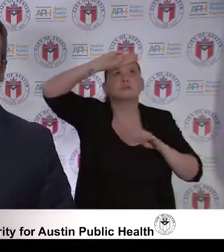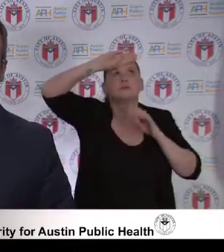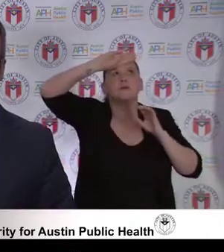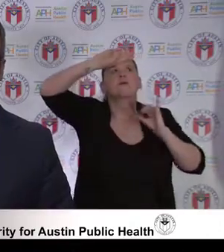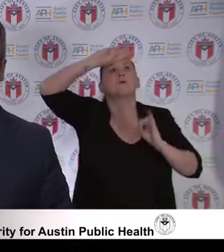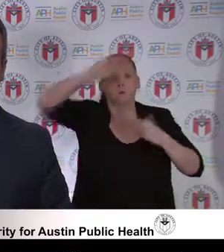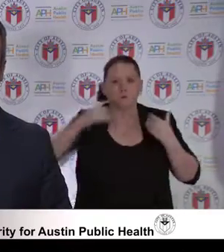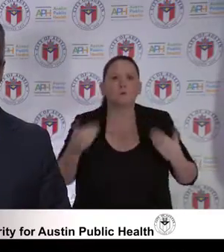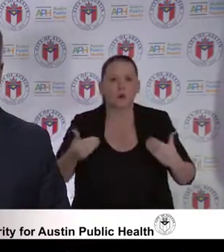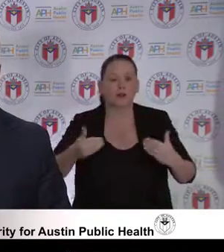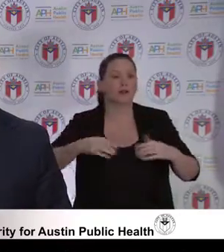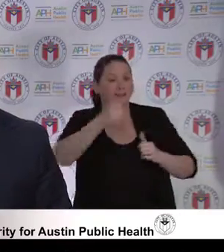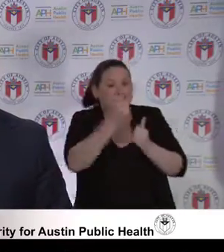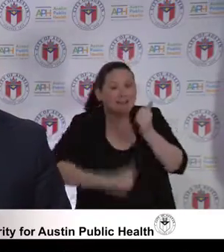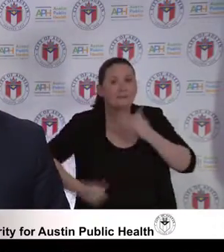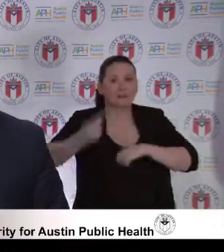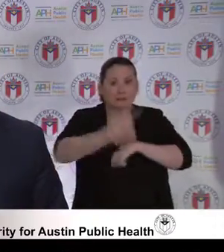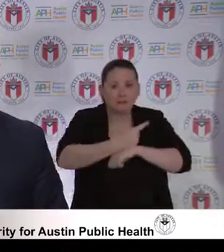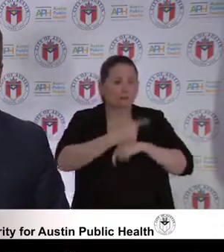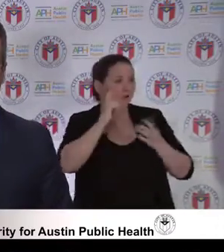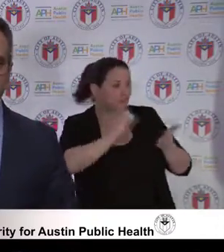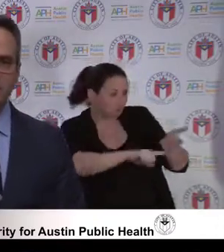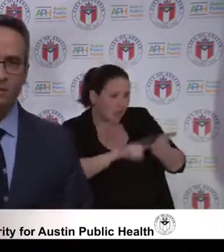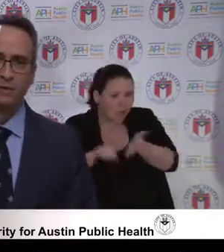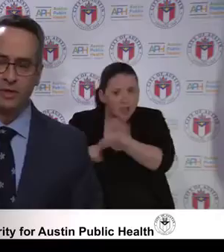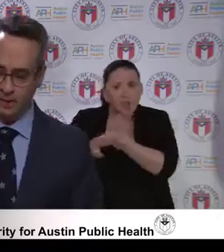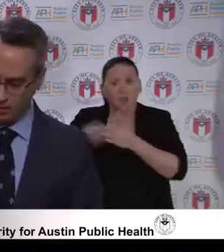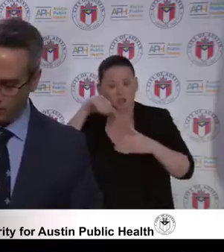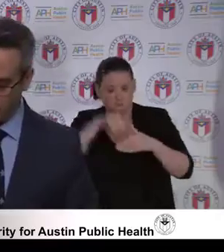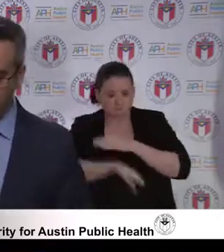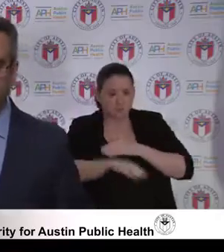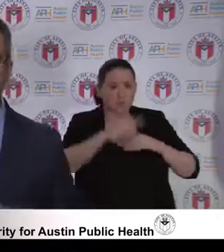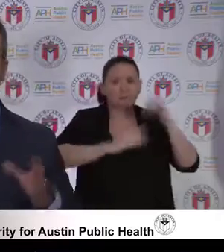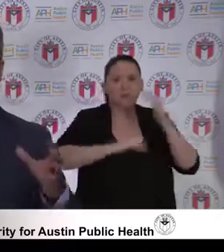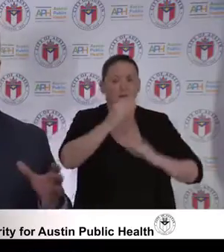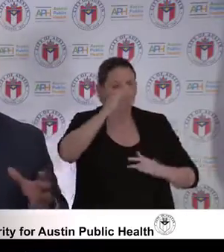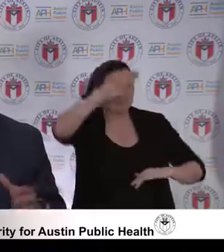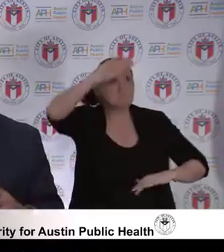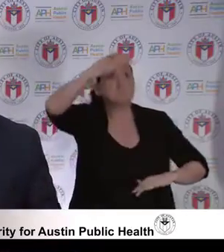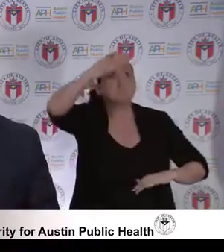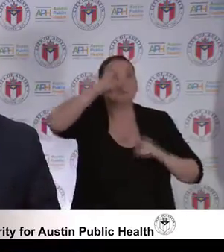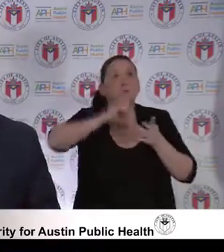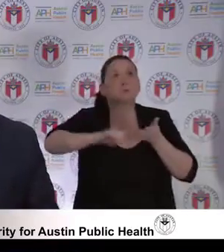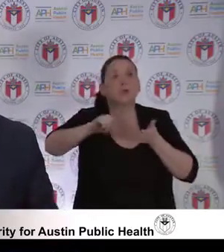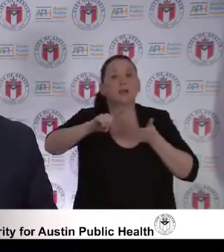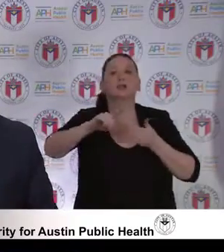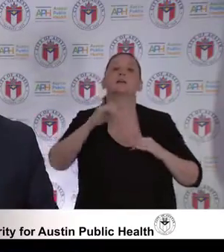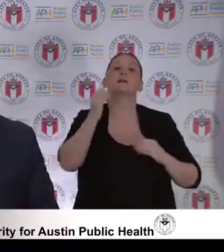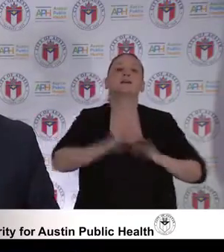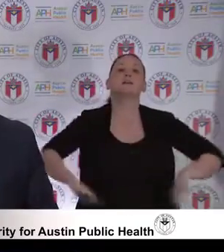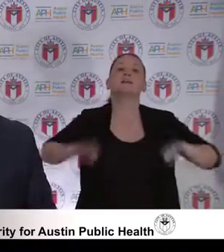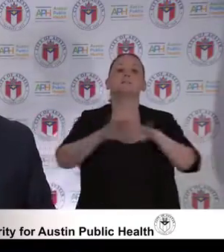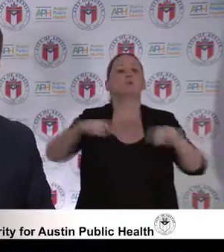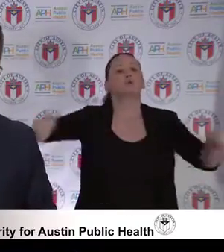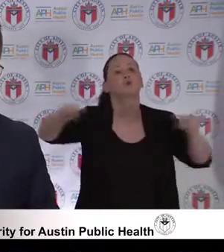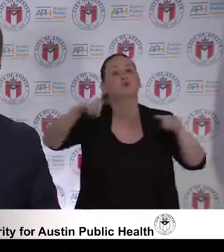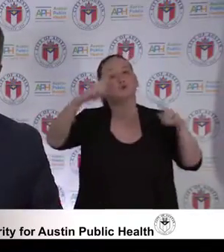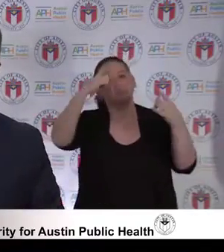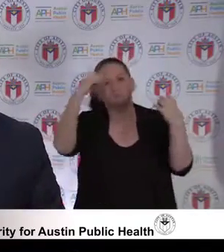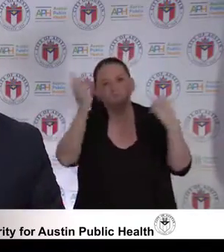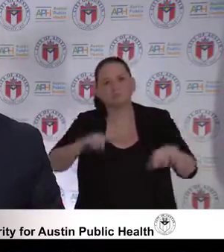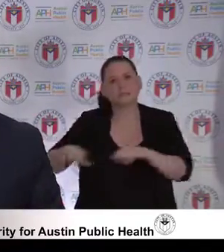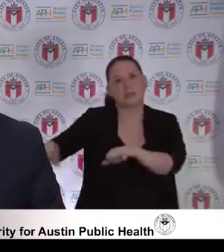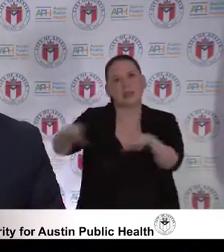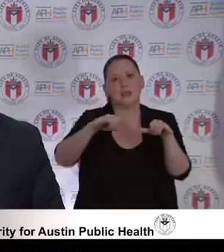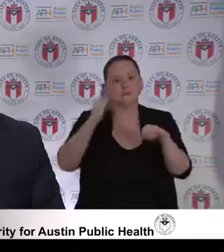Emergency Operations Center every day. And this is a habit that we really encourage the community to embrace. If you're going to go out to the grocery